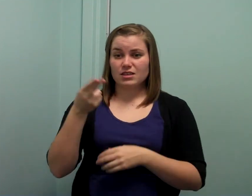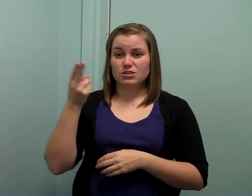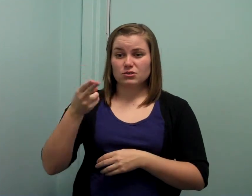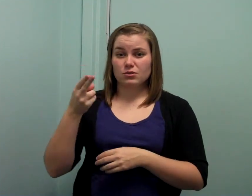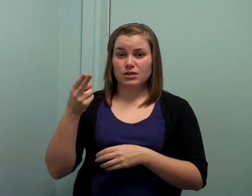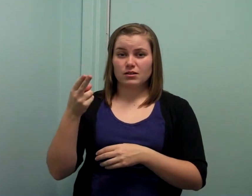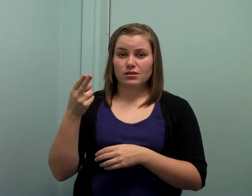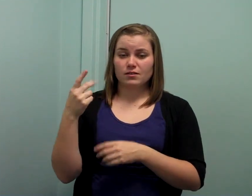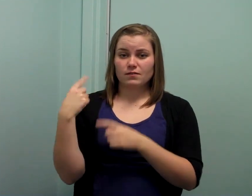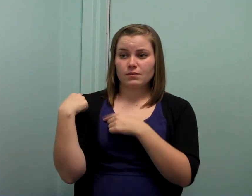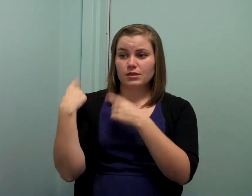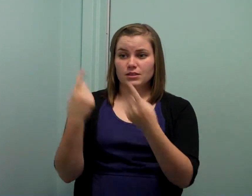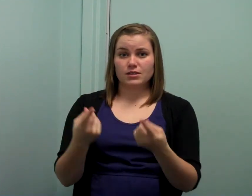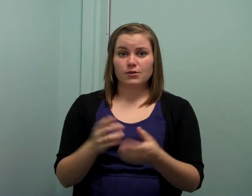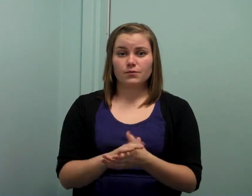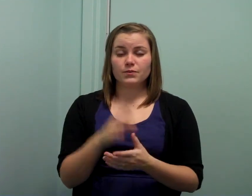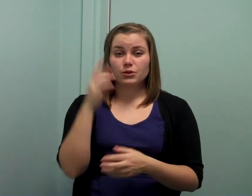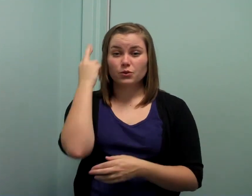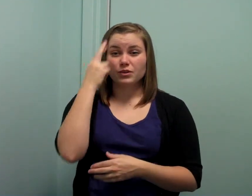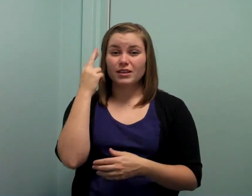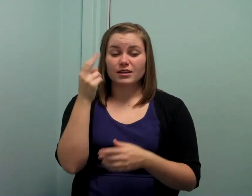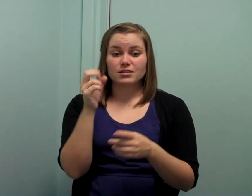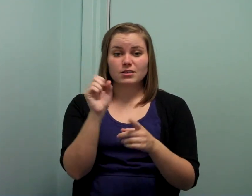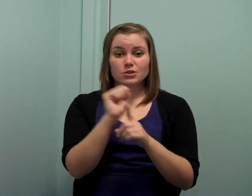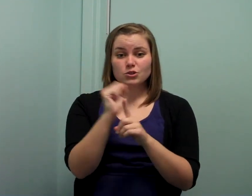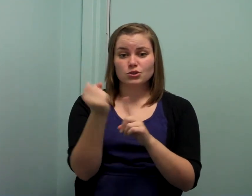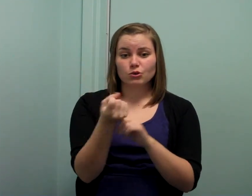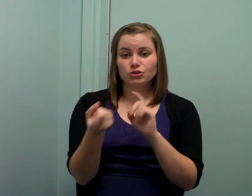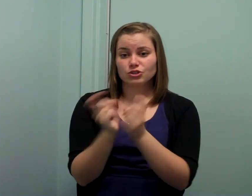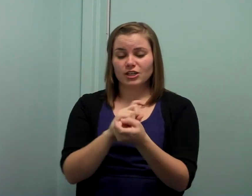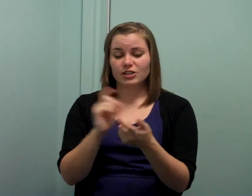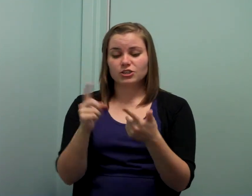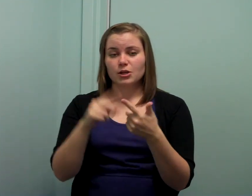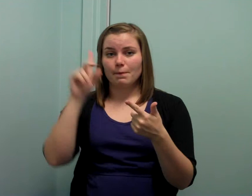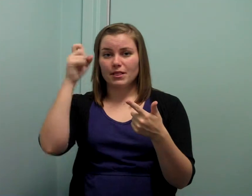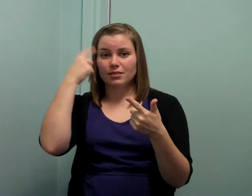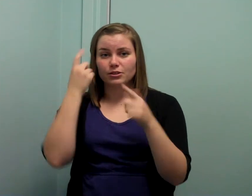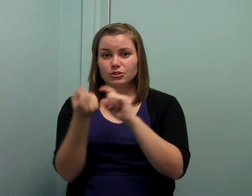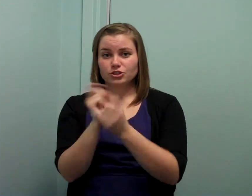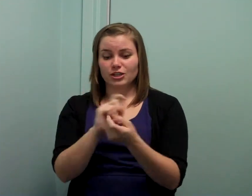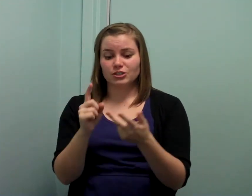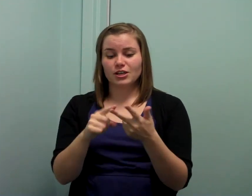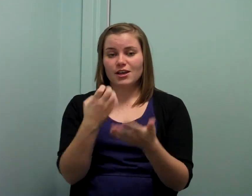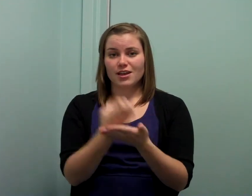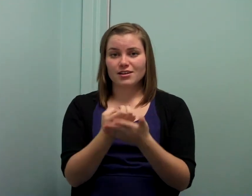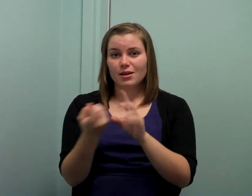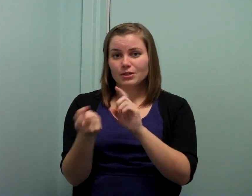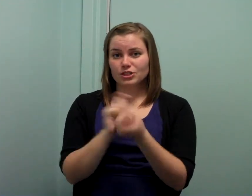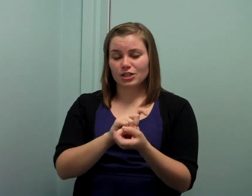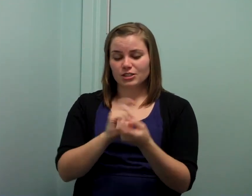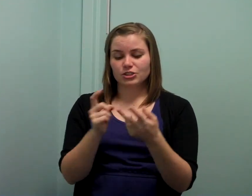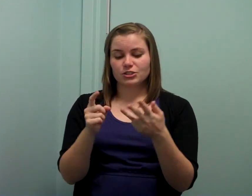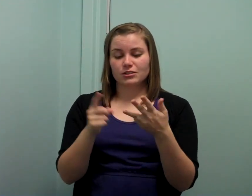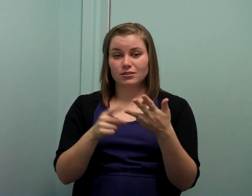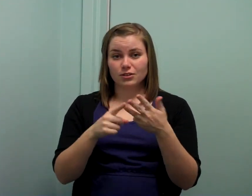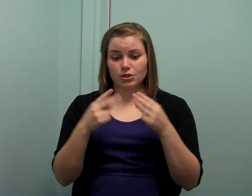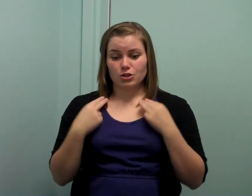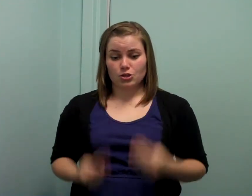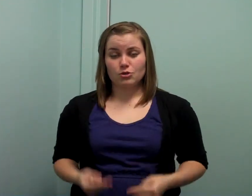that social change, political change, economic change, human change takes a long